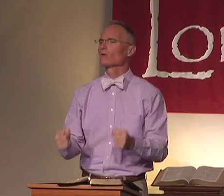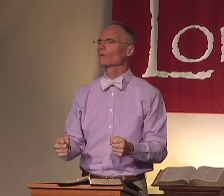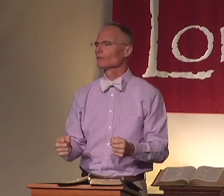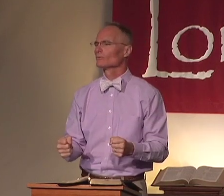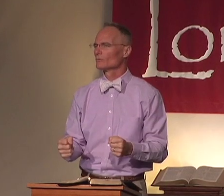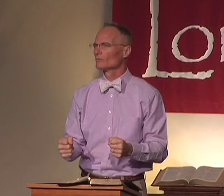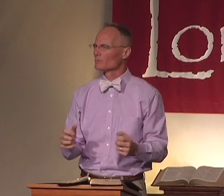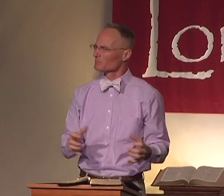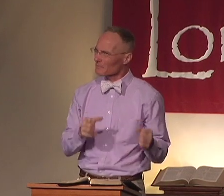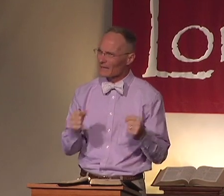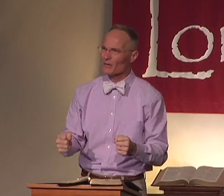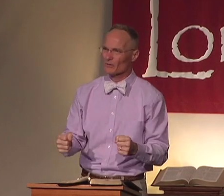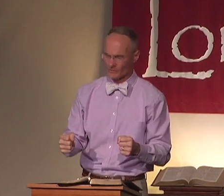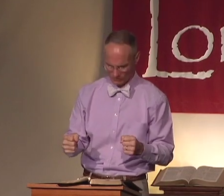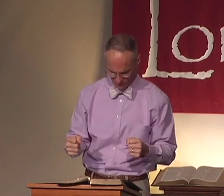The second one is power.